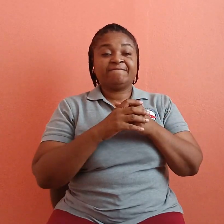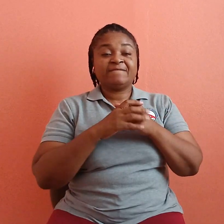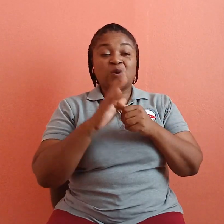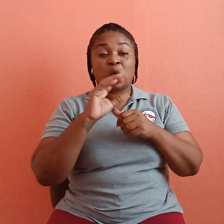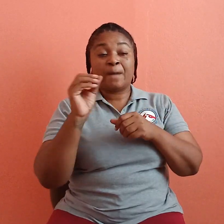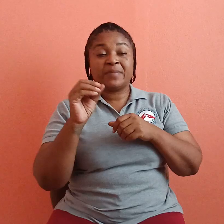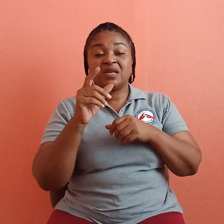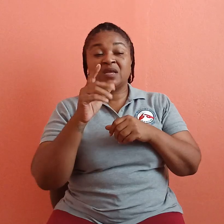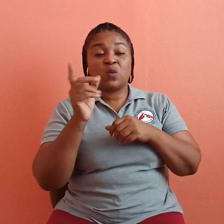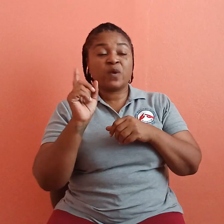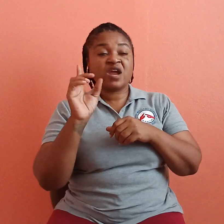that they work for,